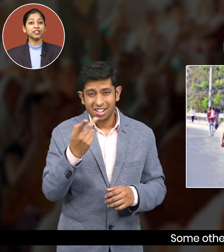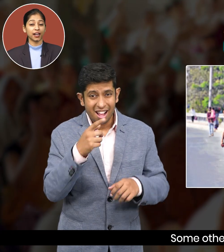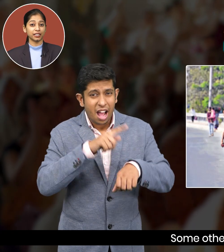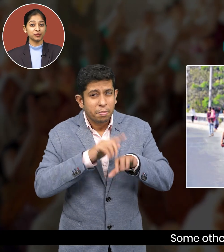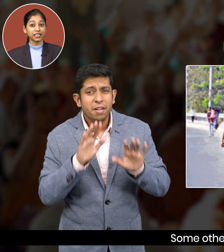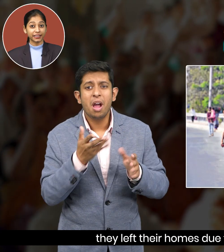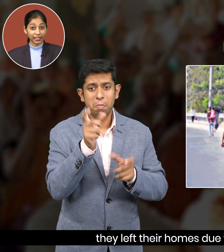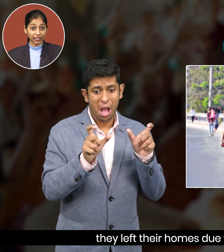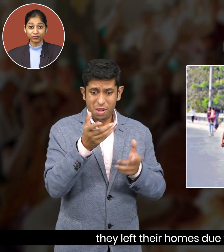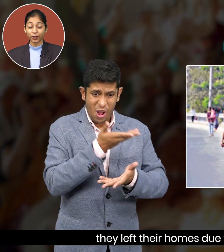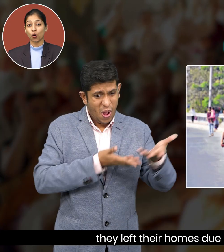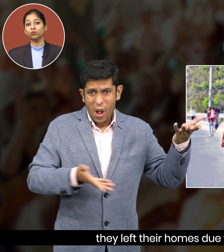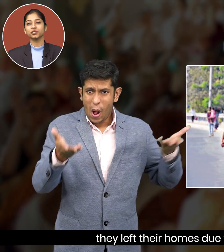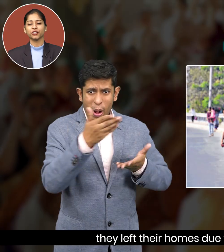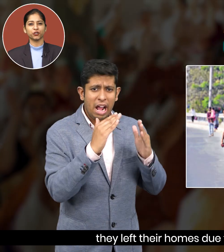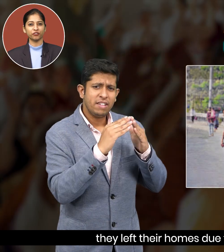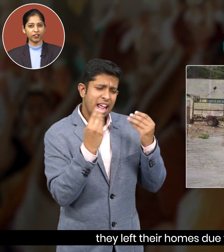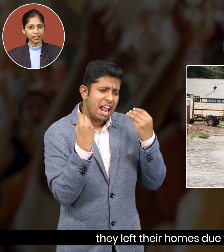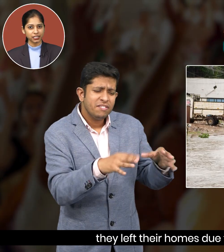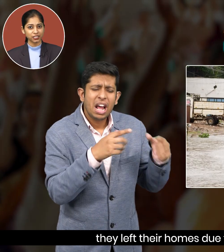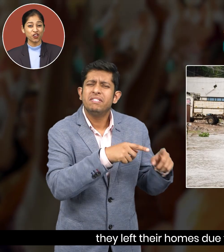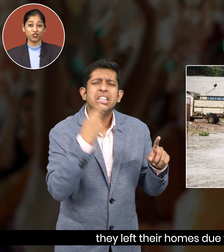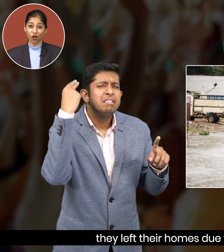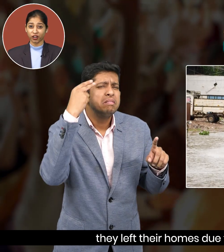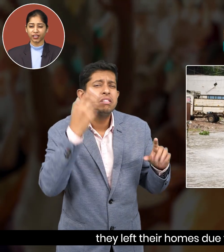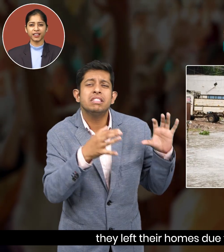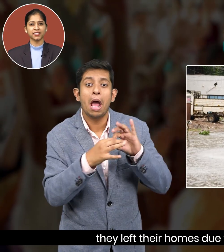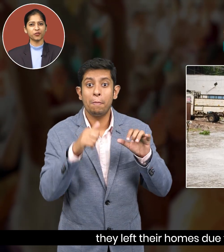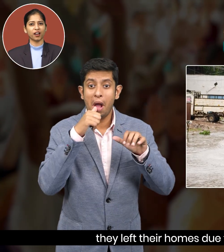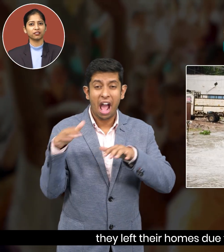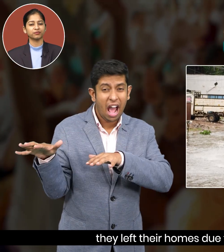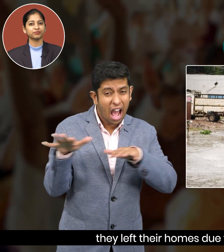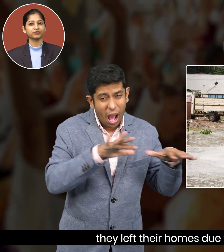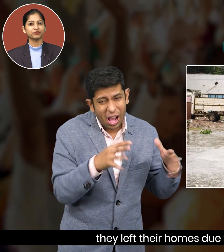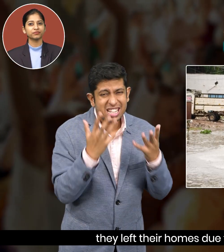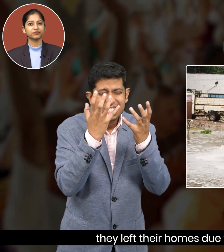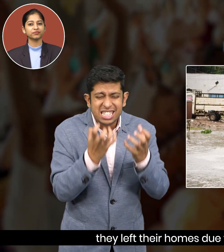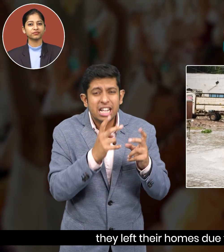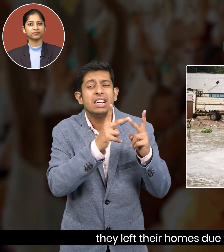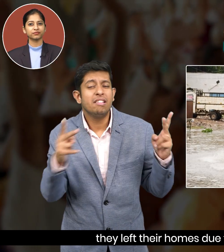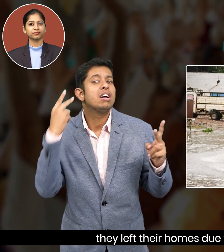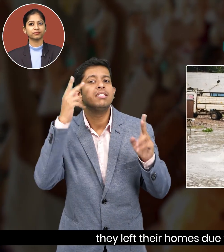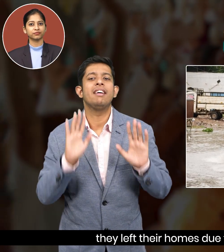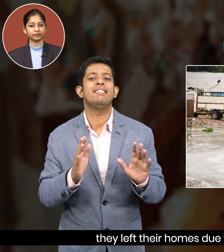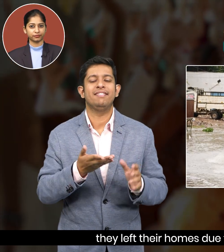Some other times they left their homes due to floods, drought, etc.